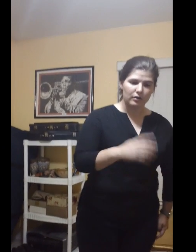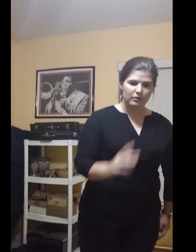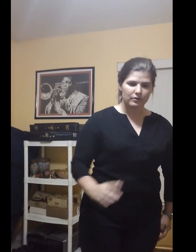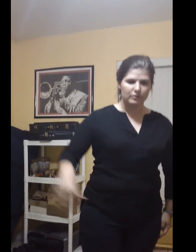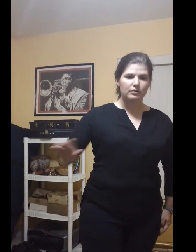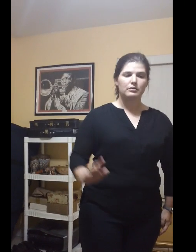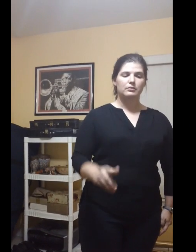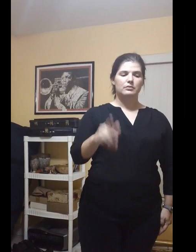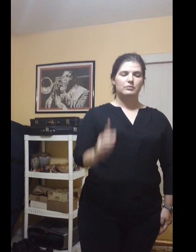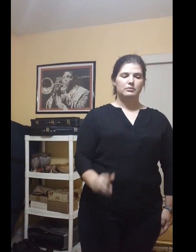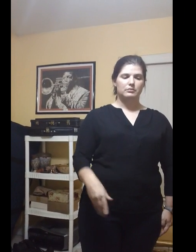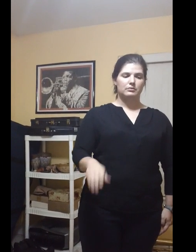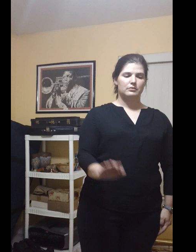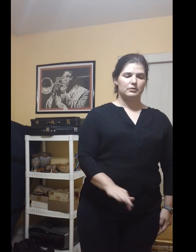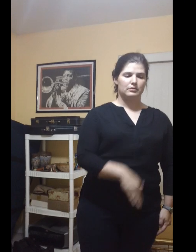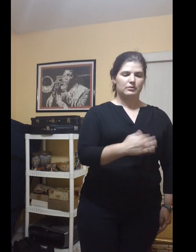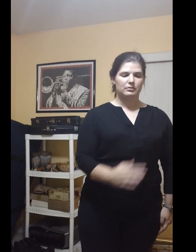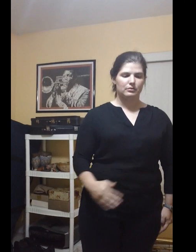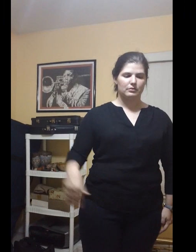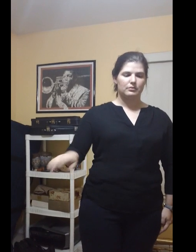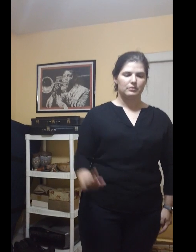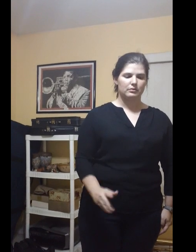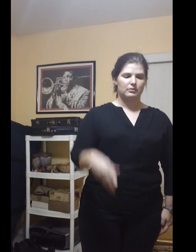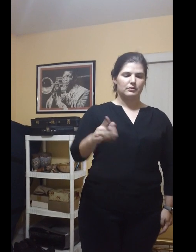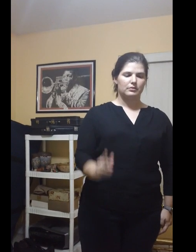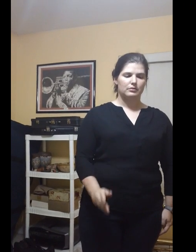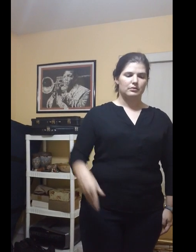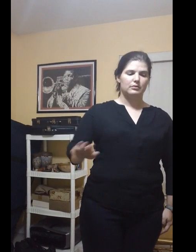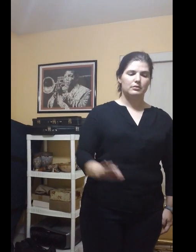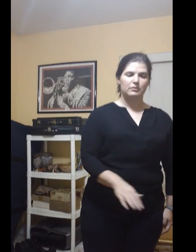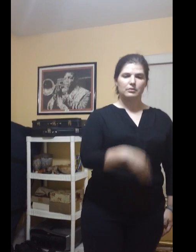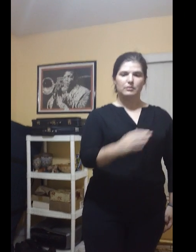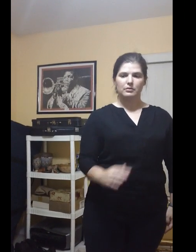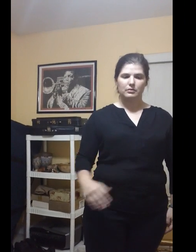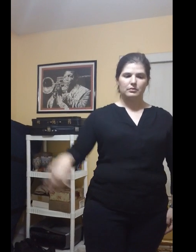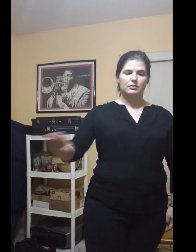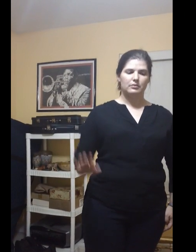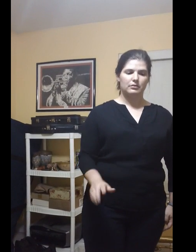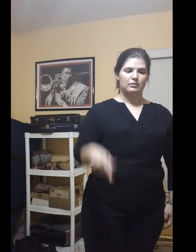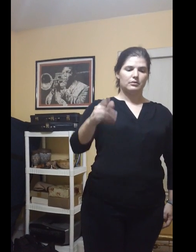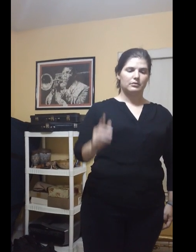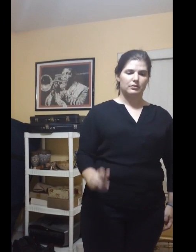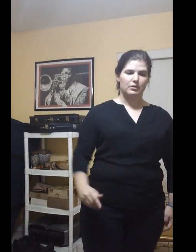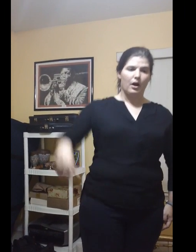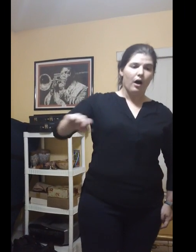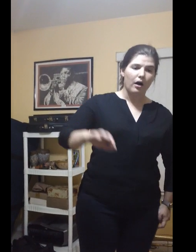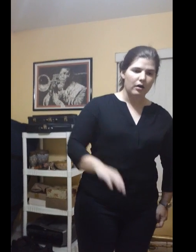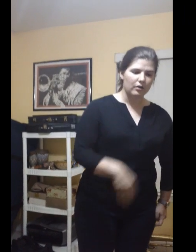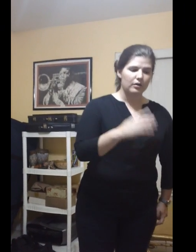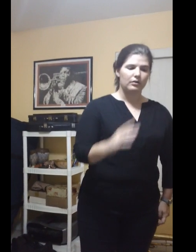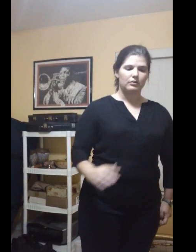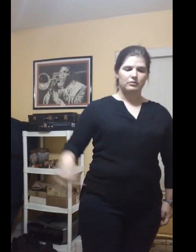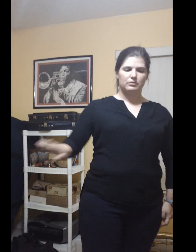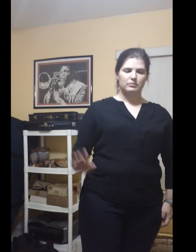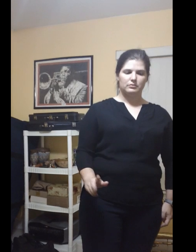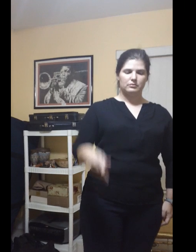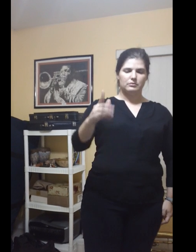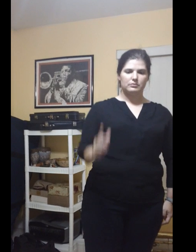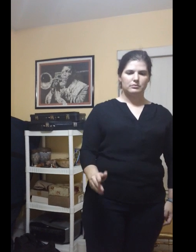and adoration leaves no room for pride, it is as